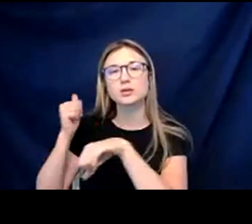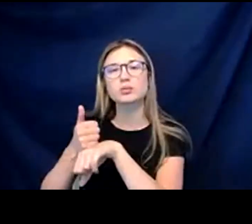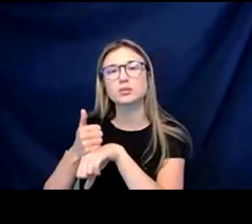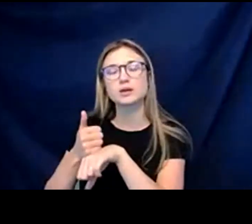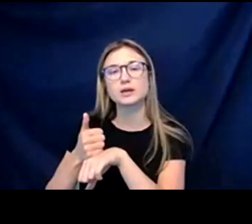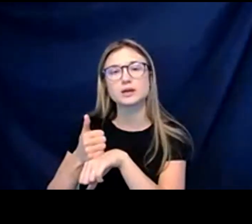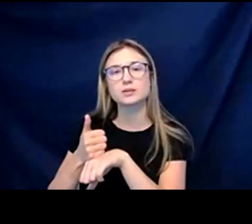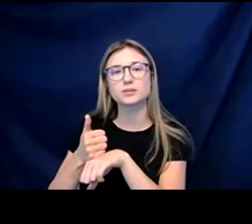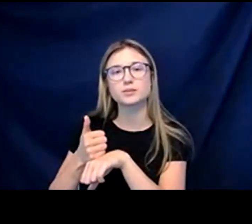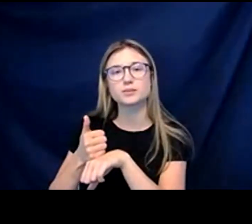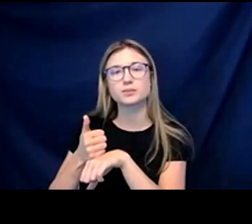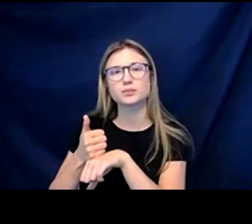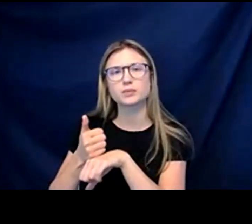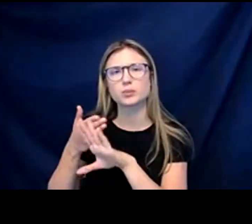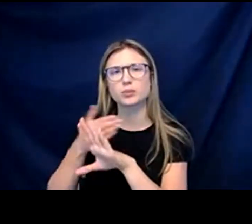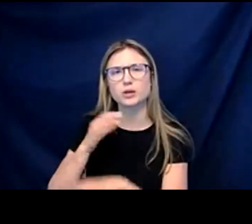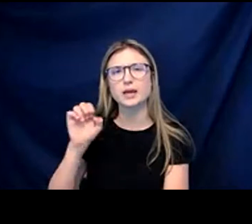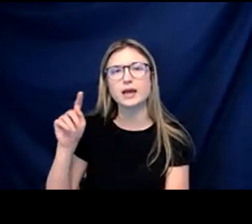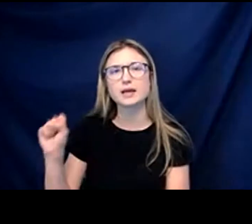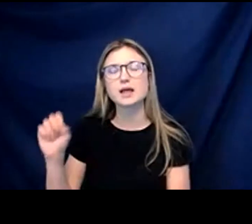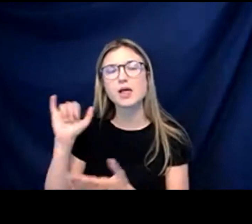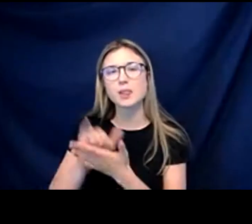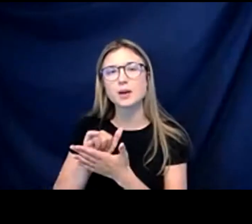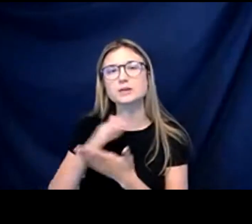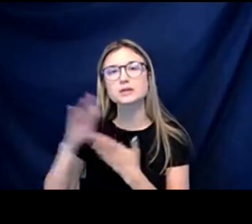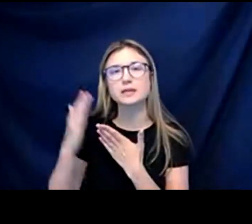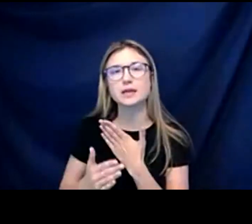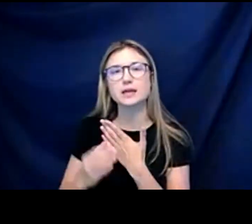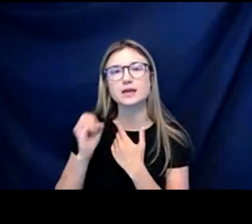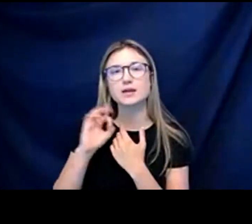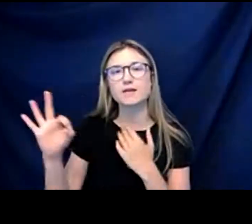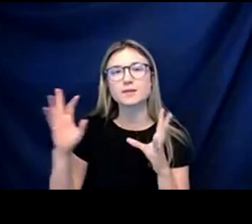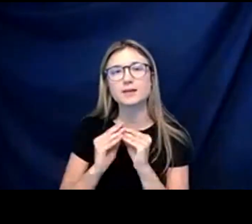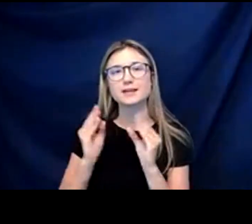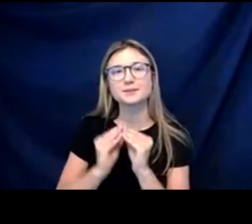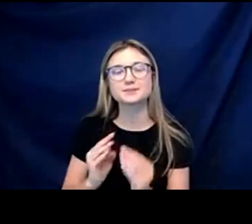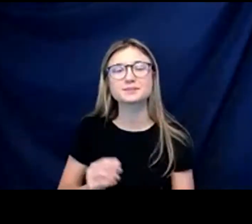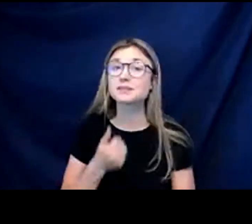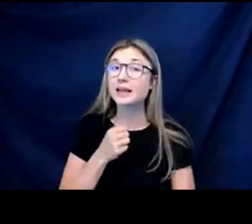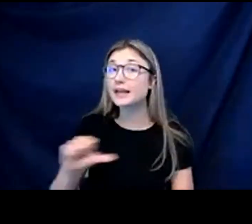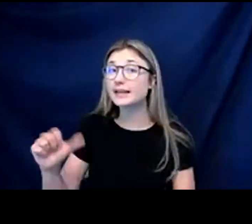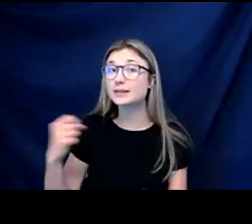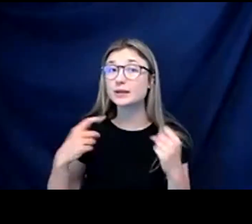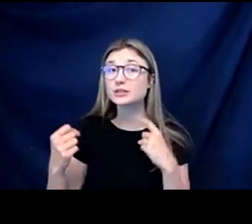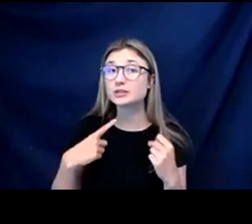PREETs. And that was the end of the meeting. Any questions?